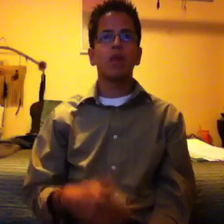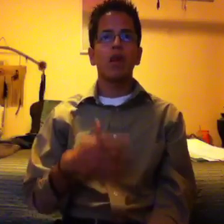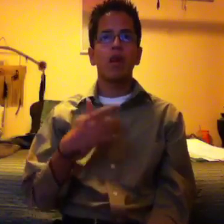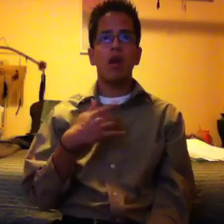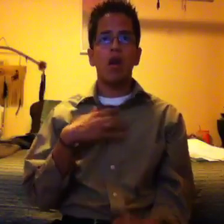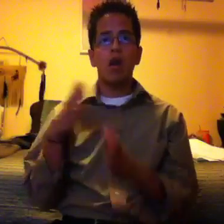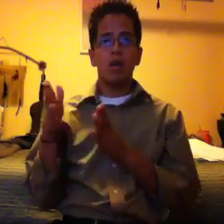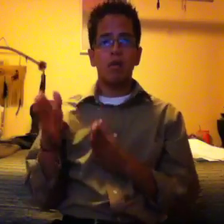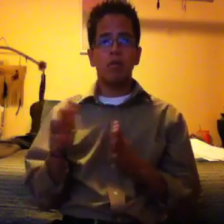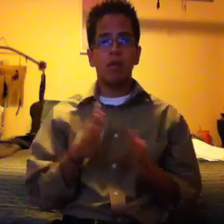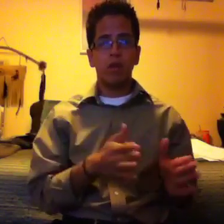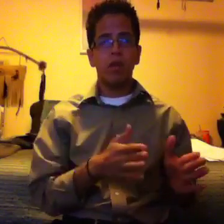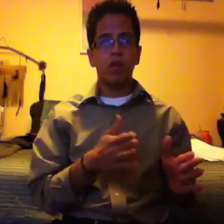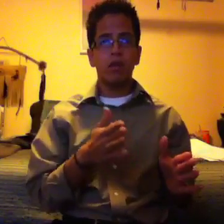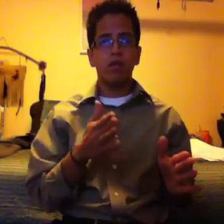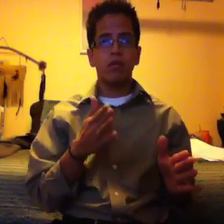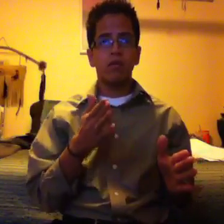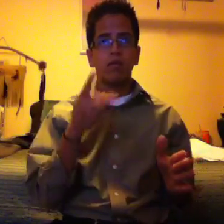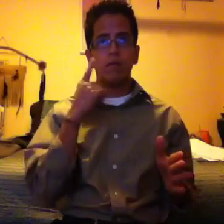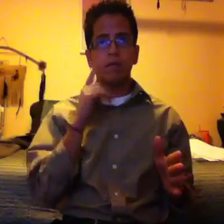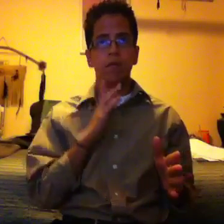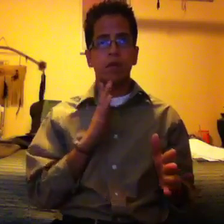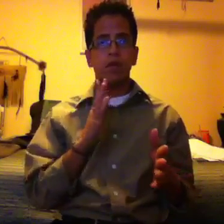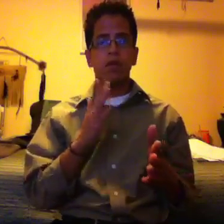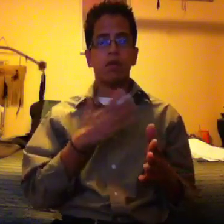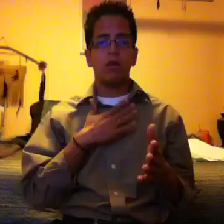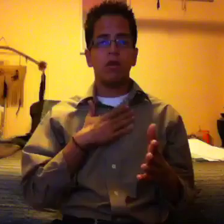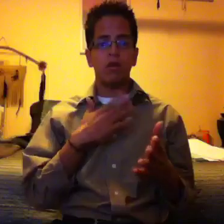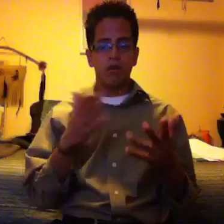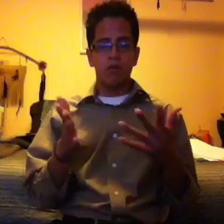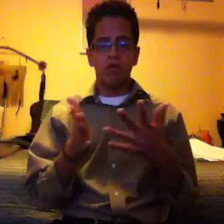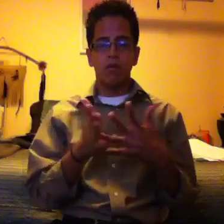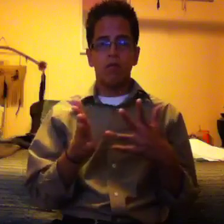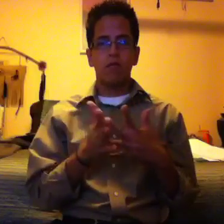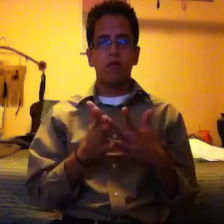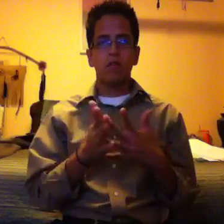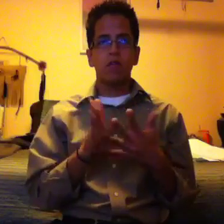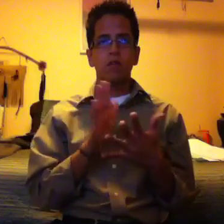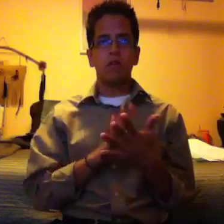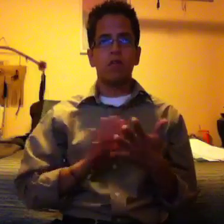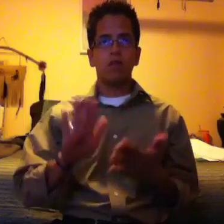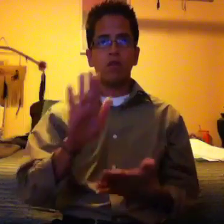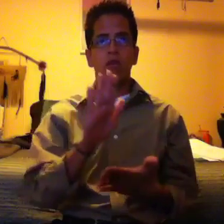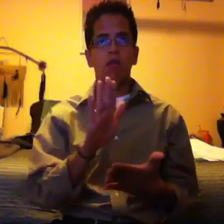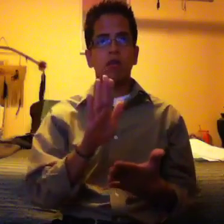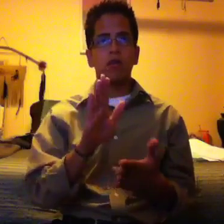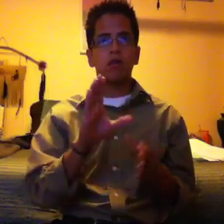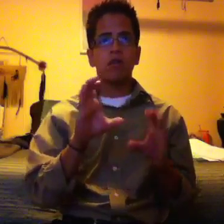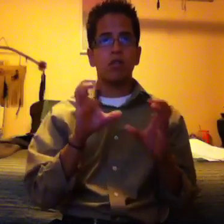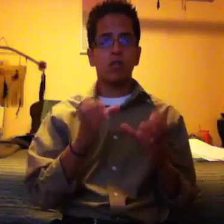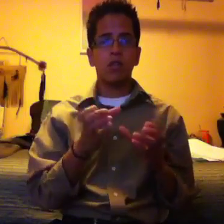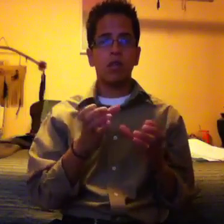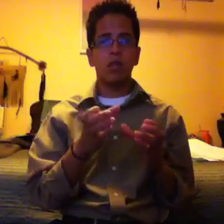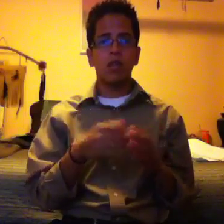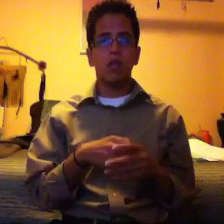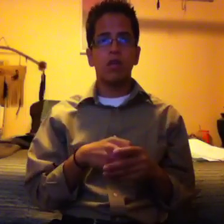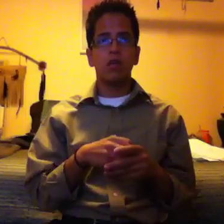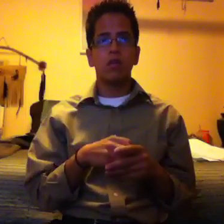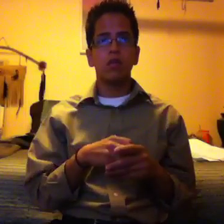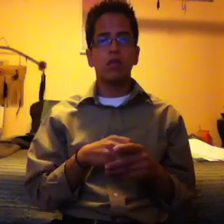reading comprehension class, theoretically. Now, I do like to integrate some writing assignments, and so I do this